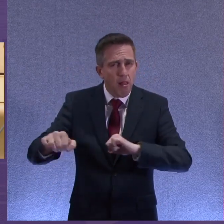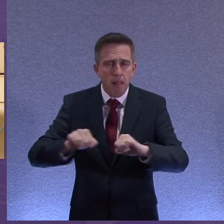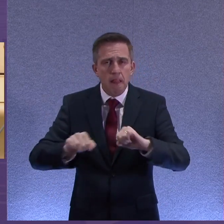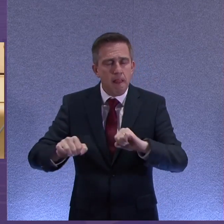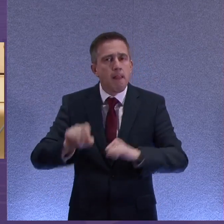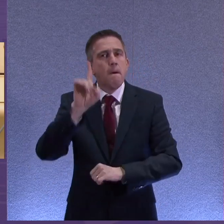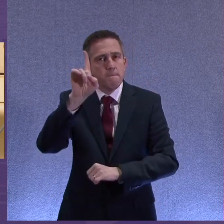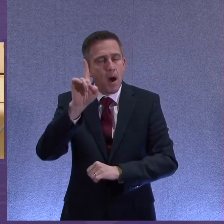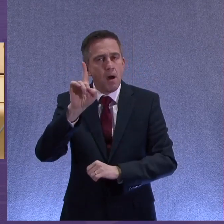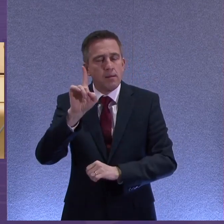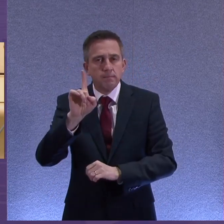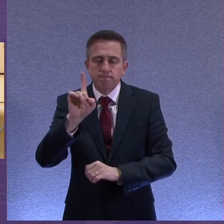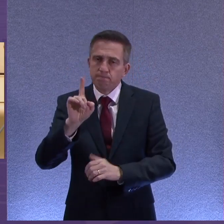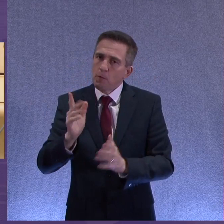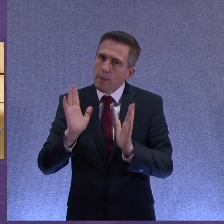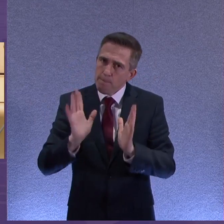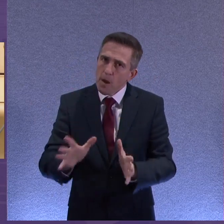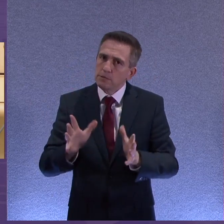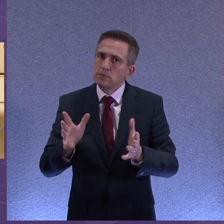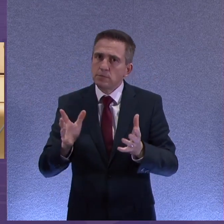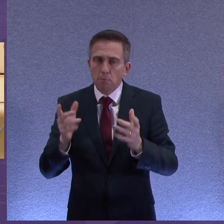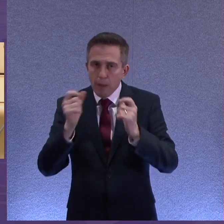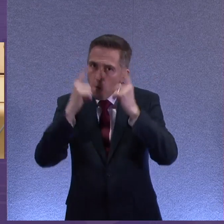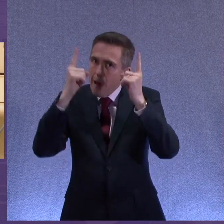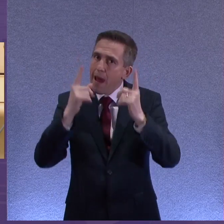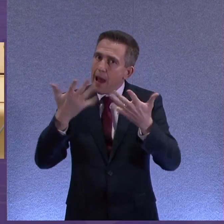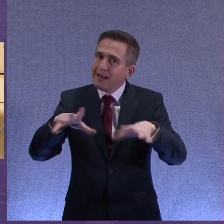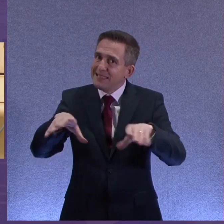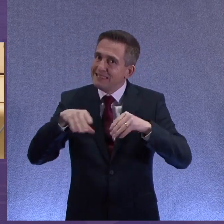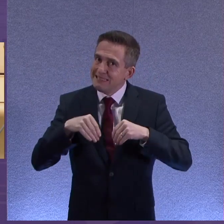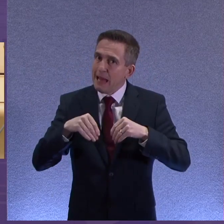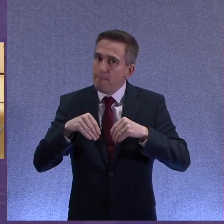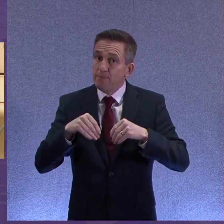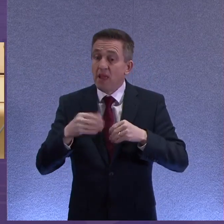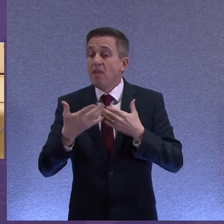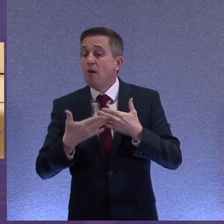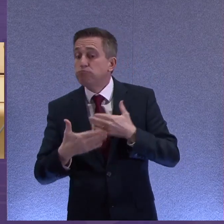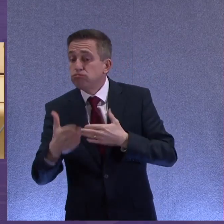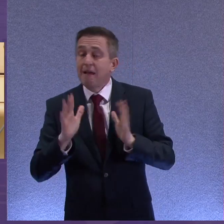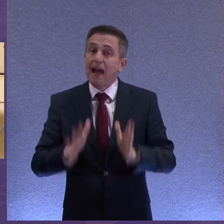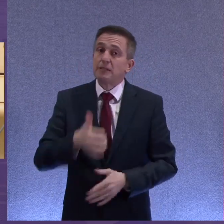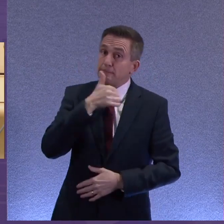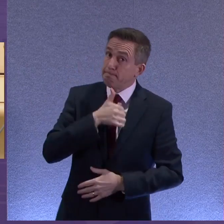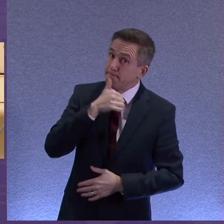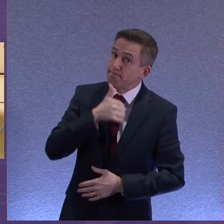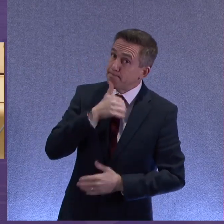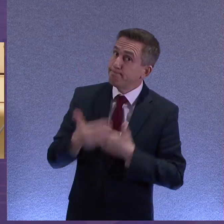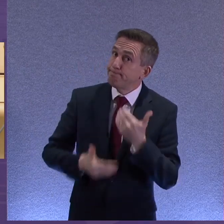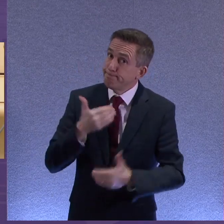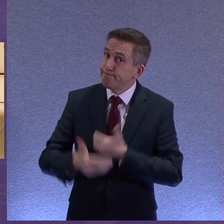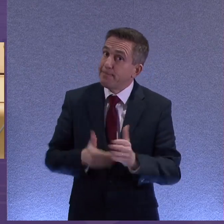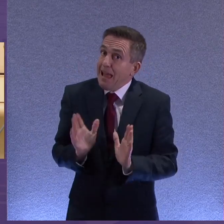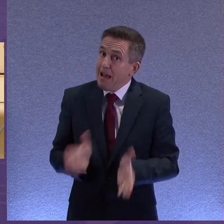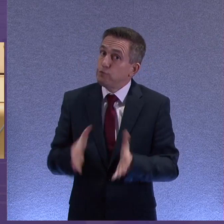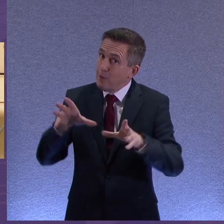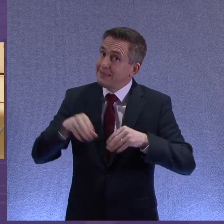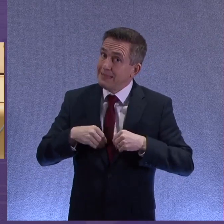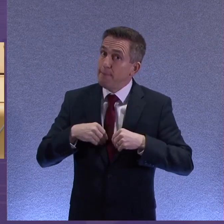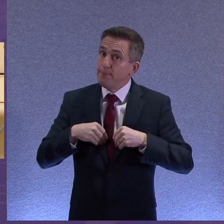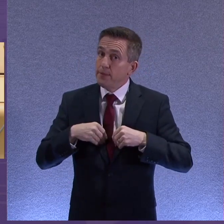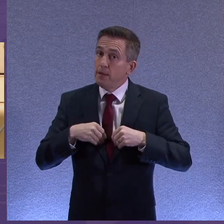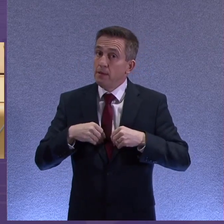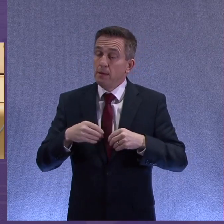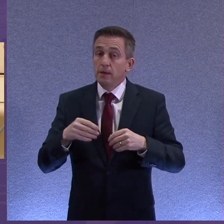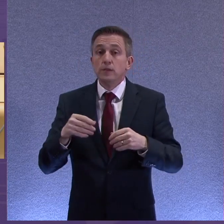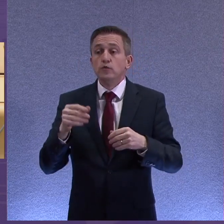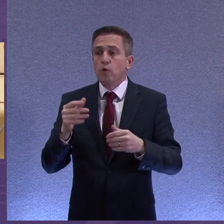all accept now, today and tomorrow that that is how this must be. That is how all of us honour the hard